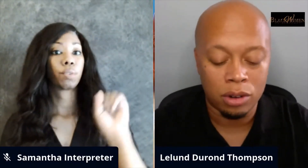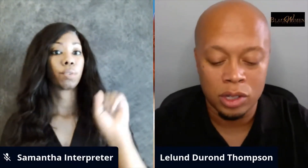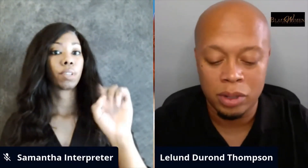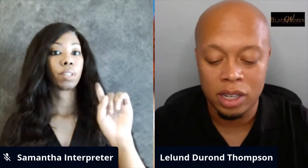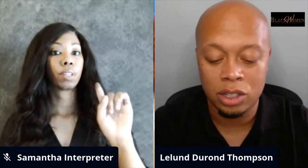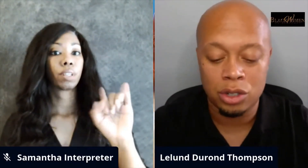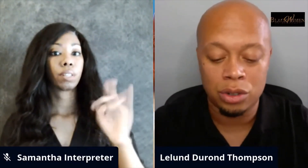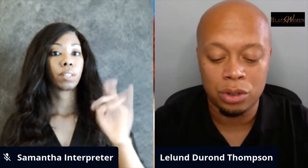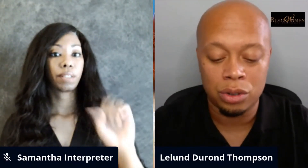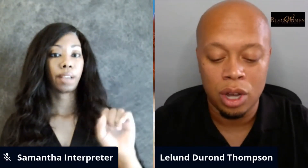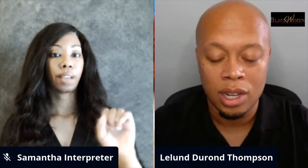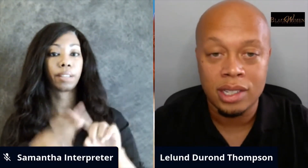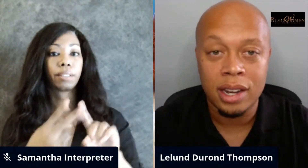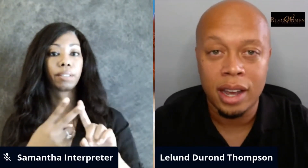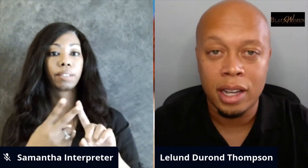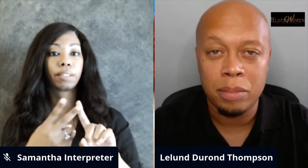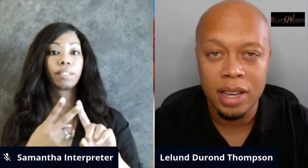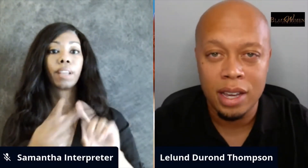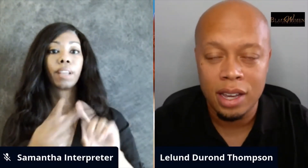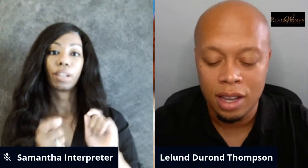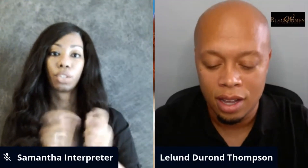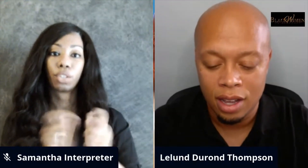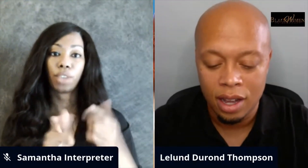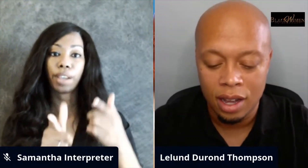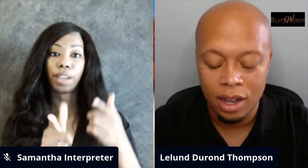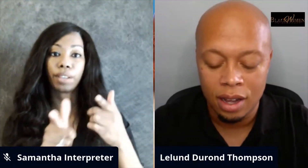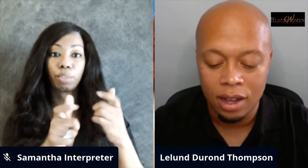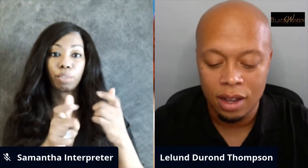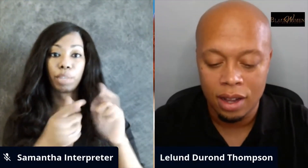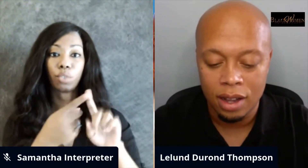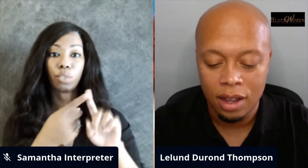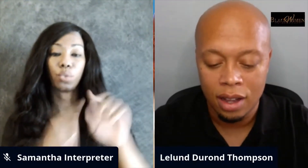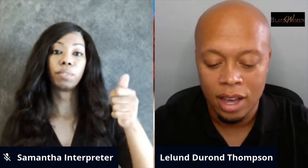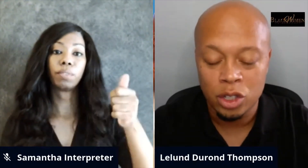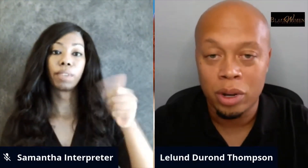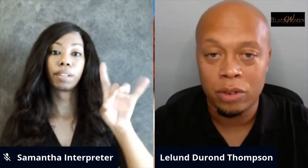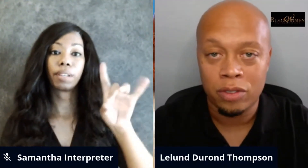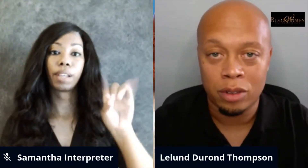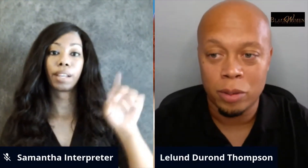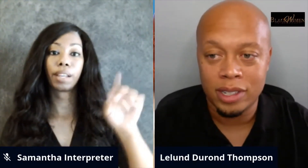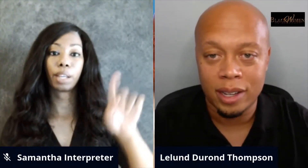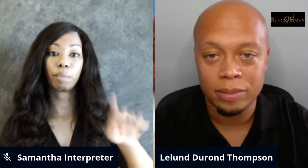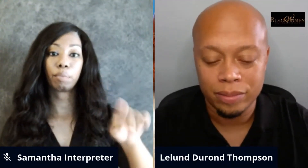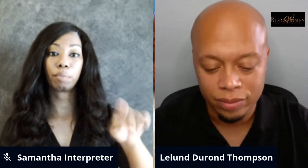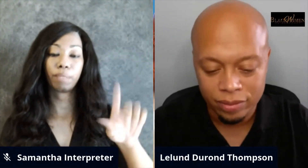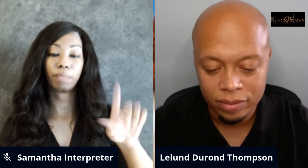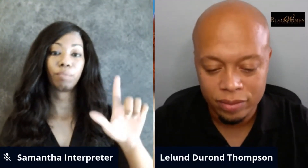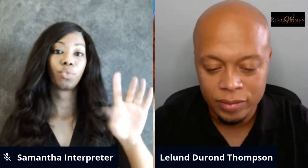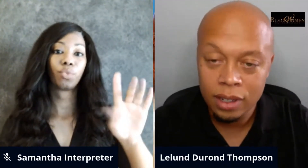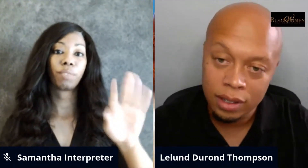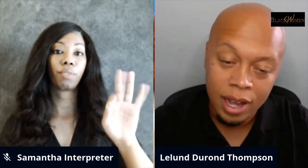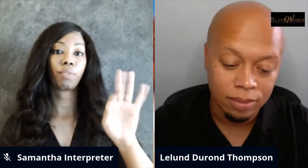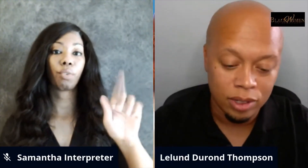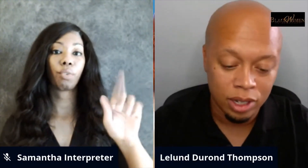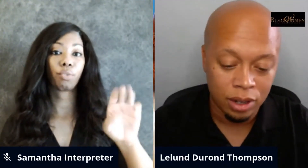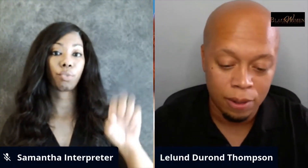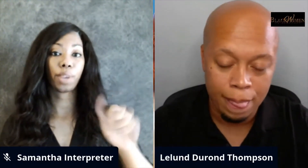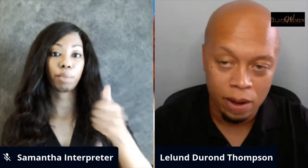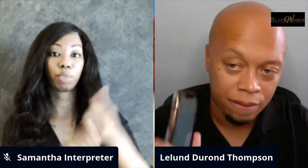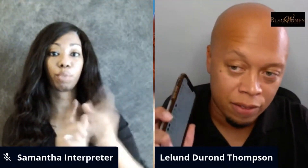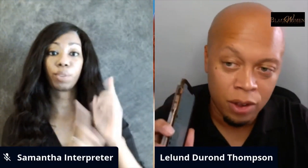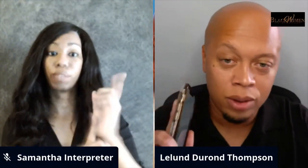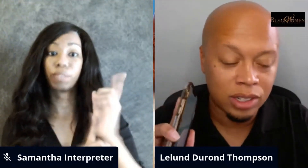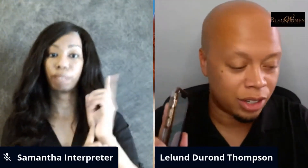rate or speed to 1080p at 24 frames per second. Yeah,